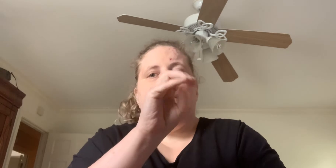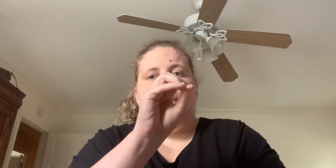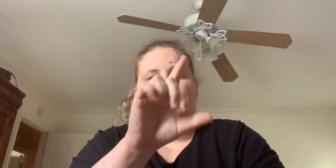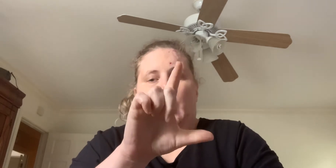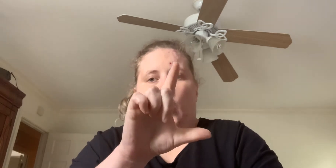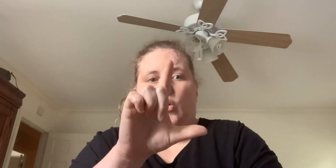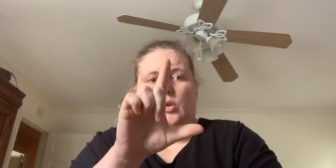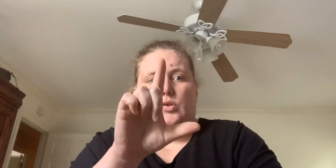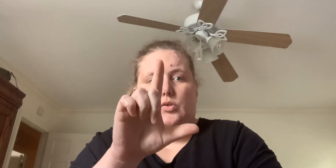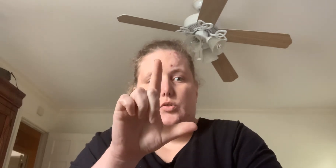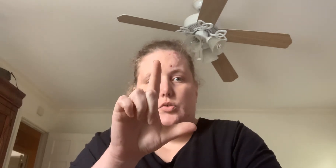nitrogen?